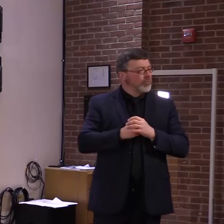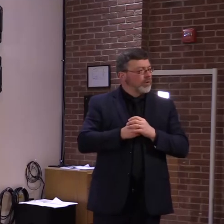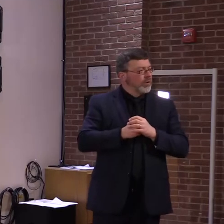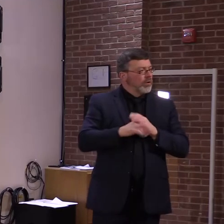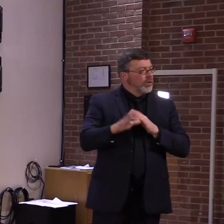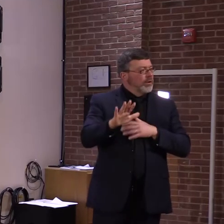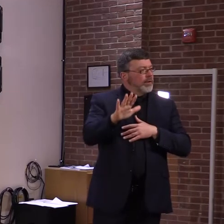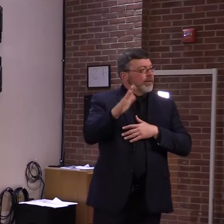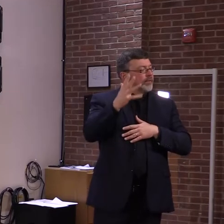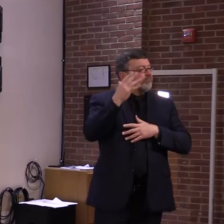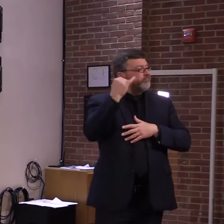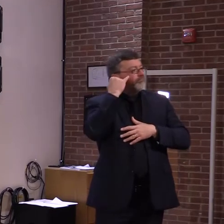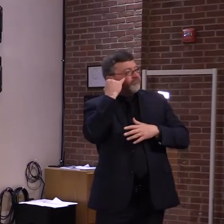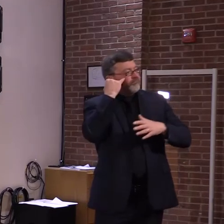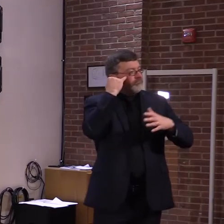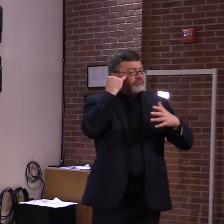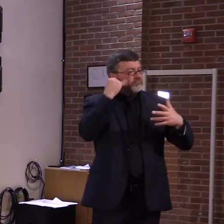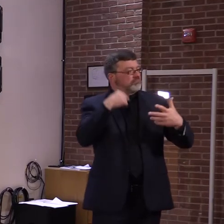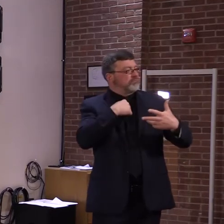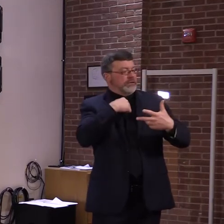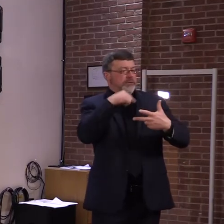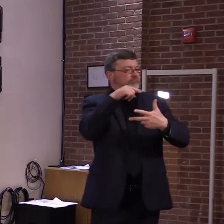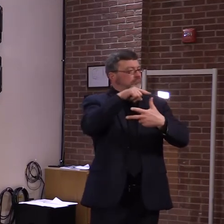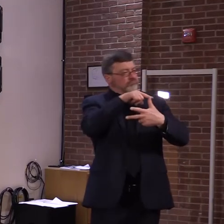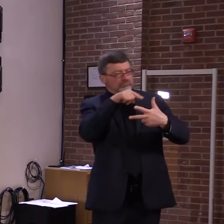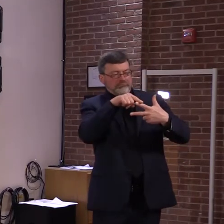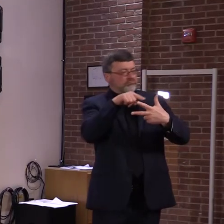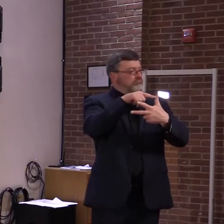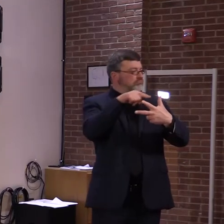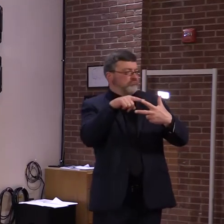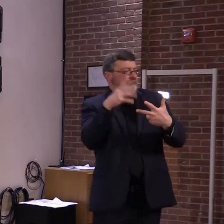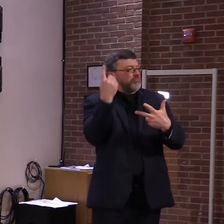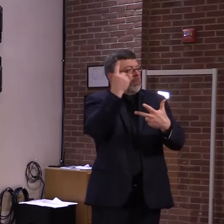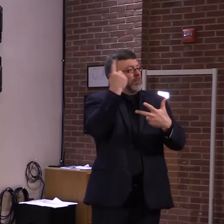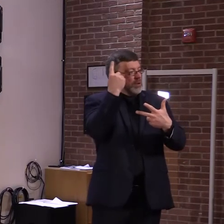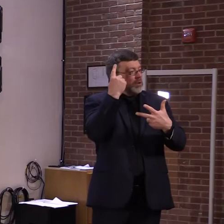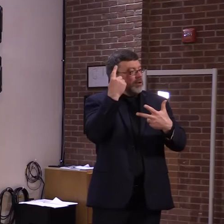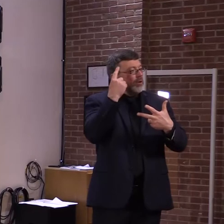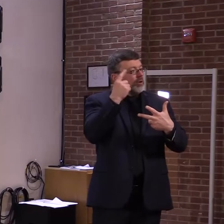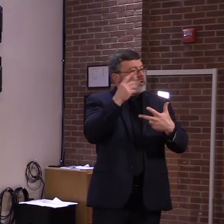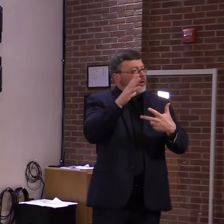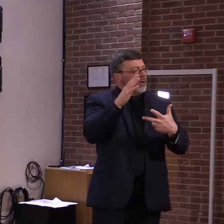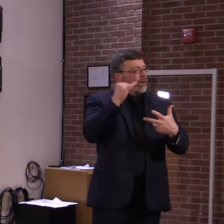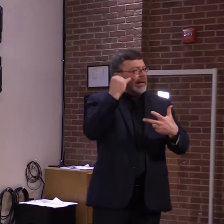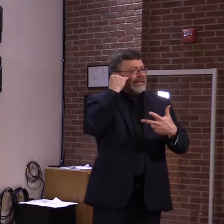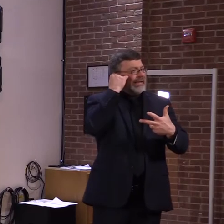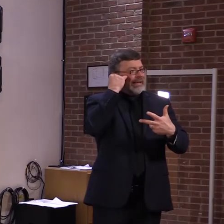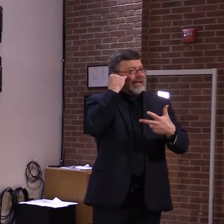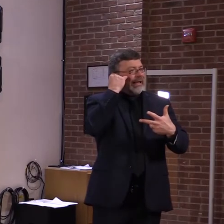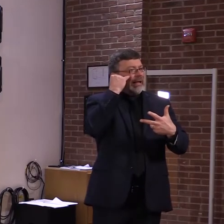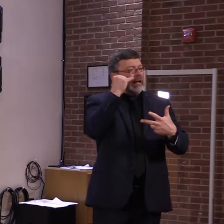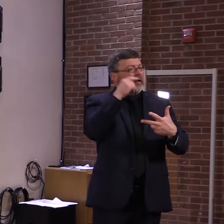vaccine, would there be any harm in getting, after a period of time, a couple